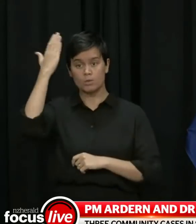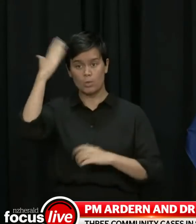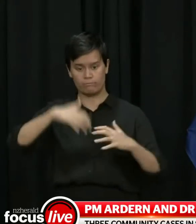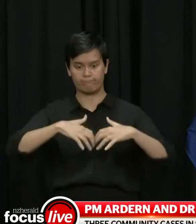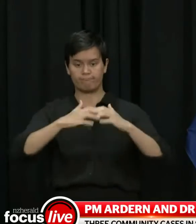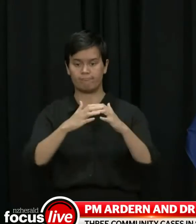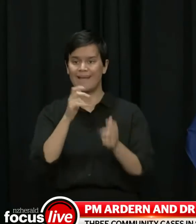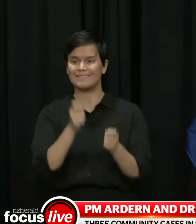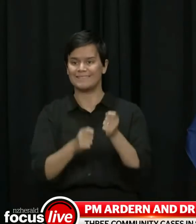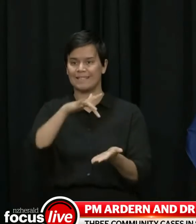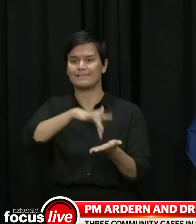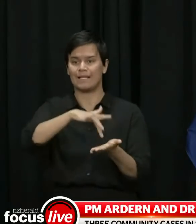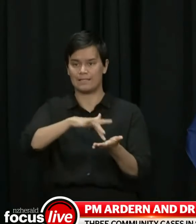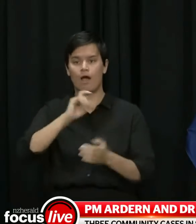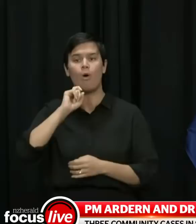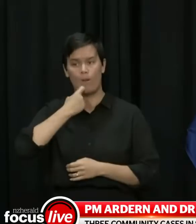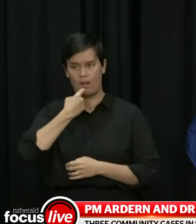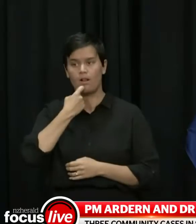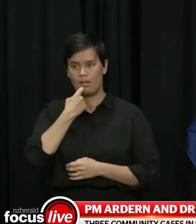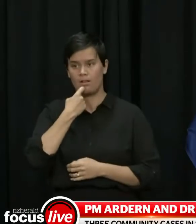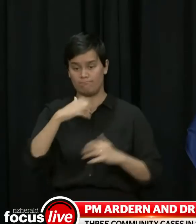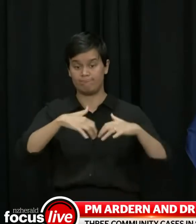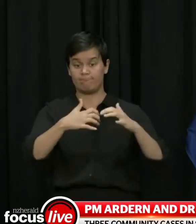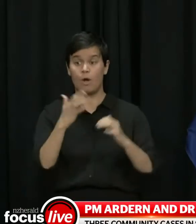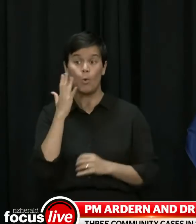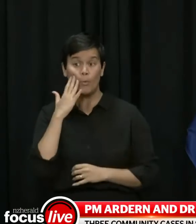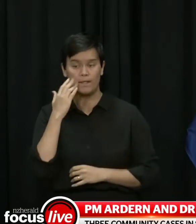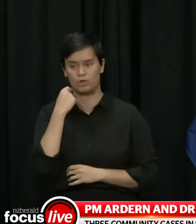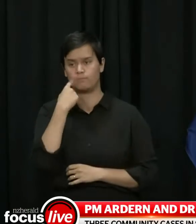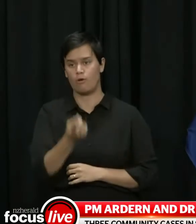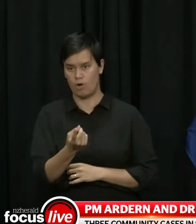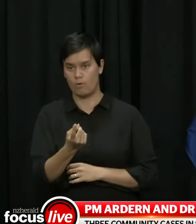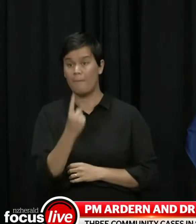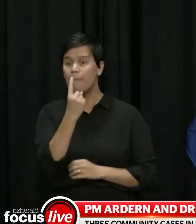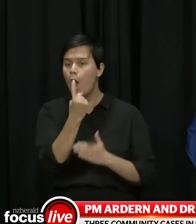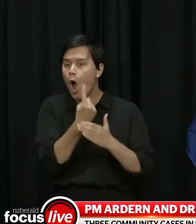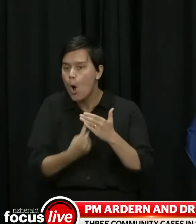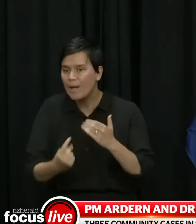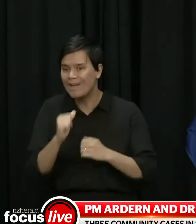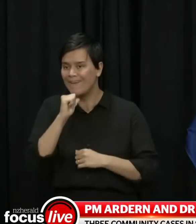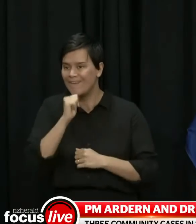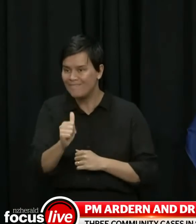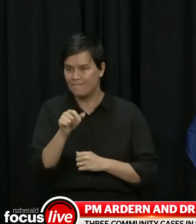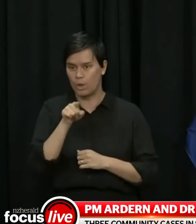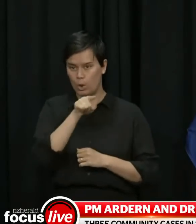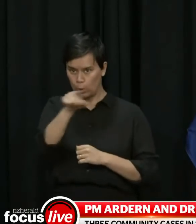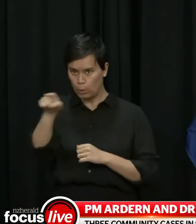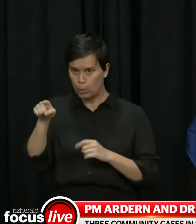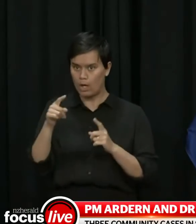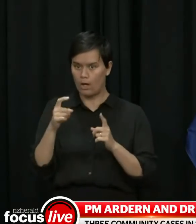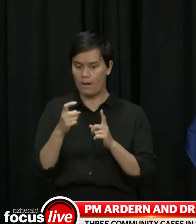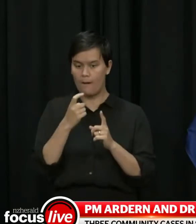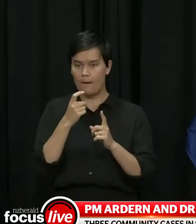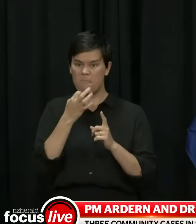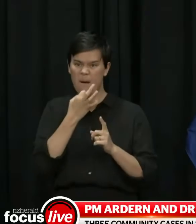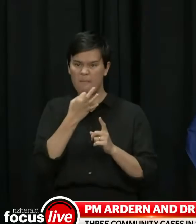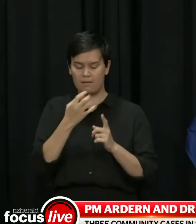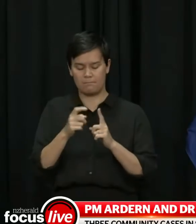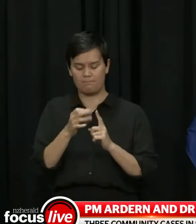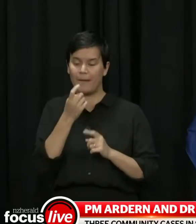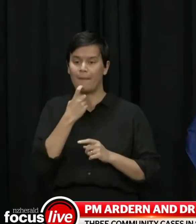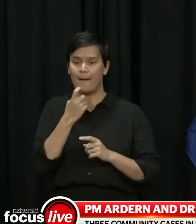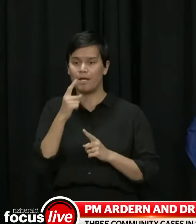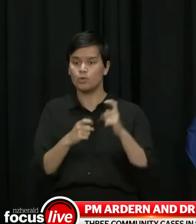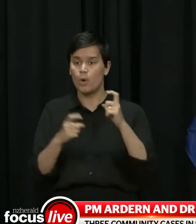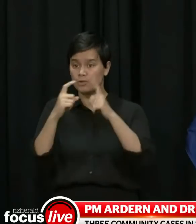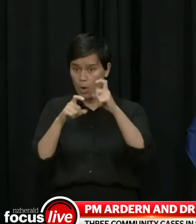and that centre has been set up specifically for students, parents, caregivers and staff. It is important we are able to prioritise